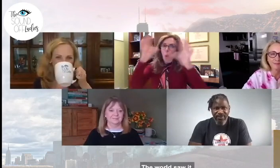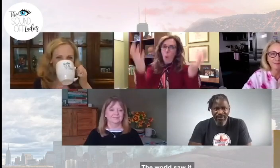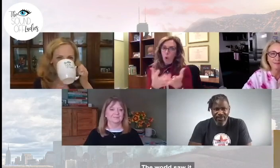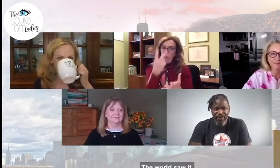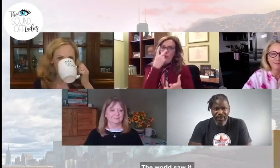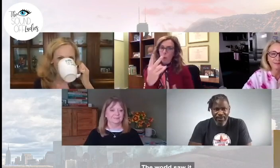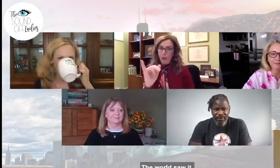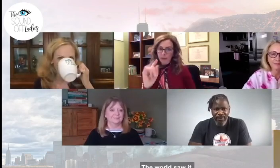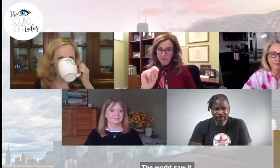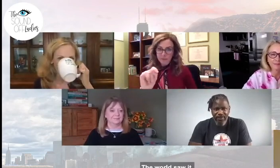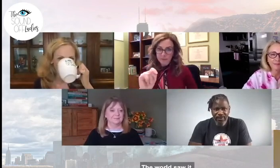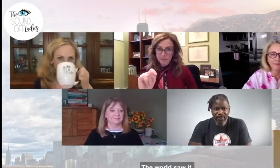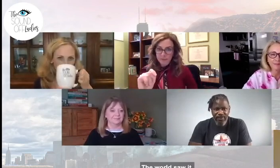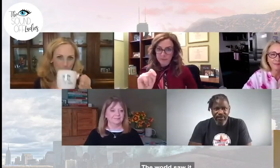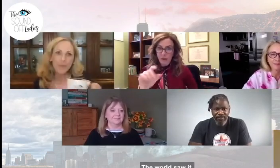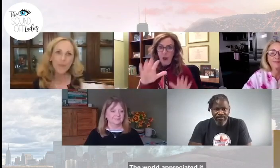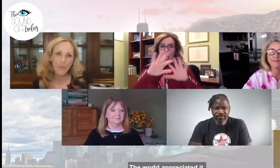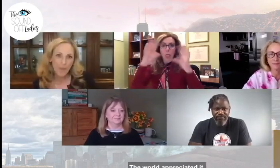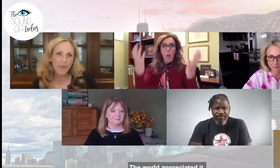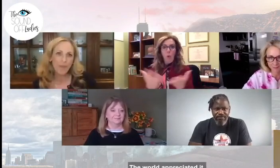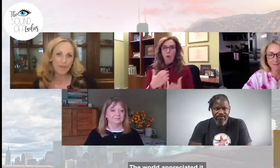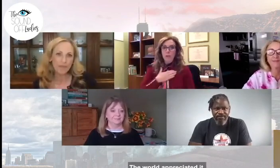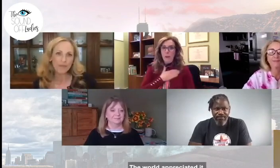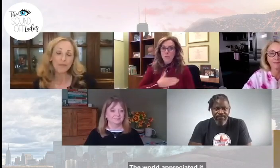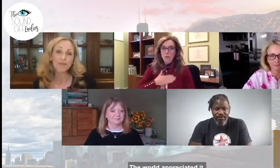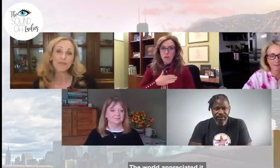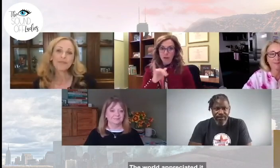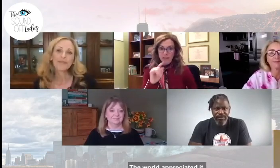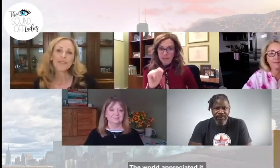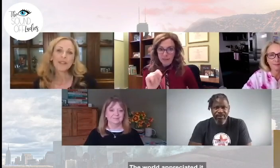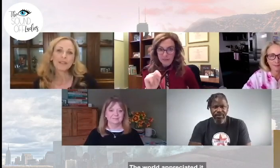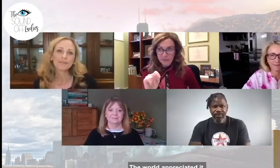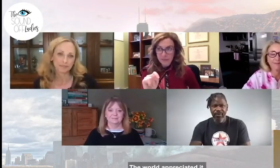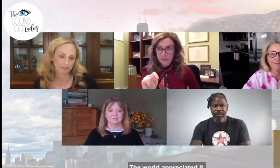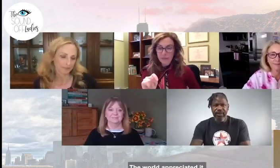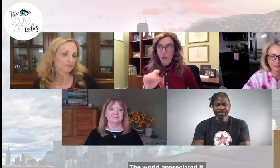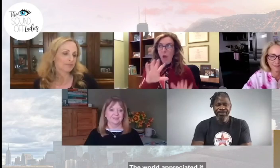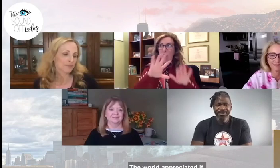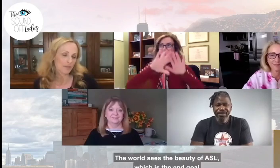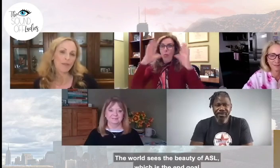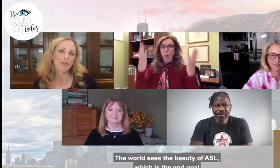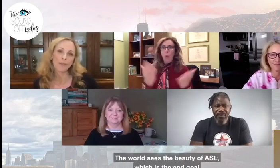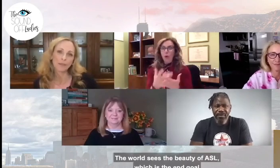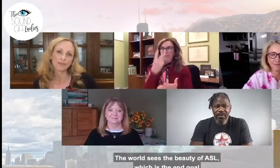people are huge fans for you, and the world saw it, and the world was grateful for it.